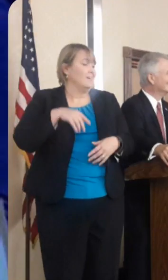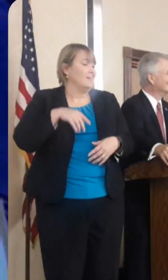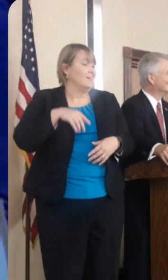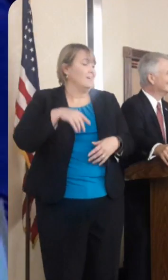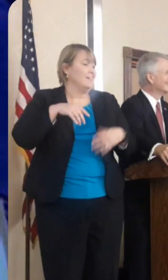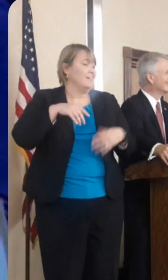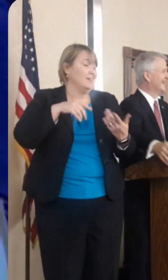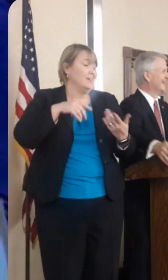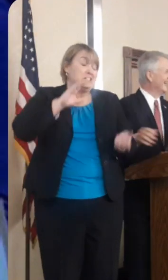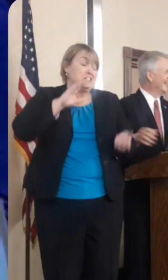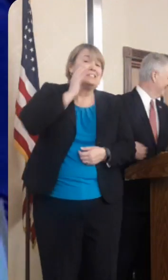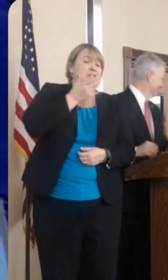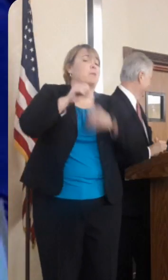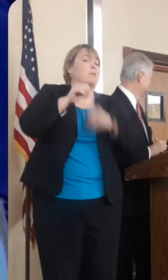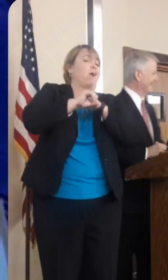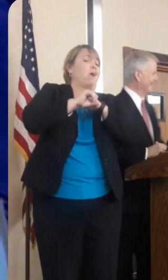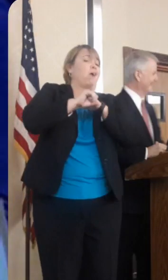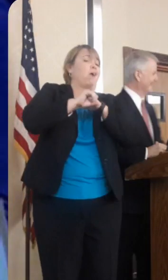I'm a keeper extreme,